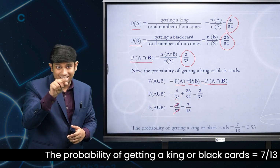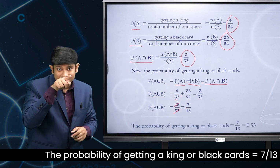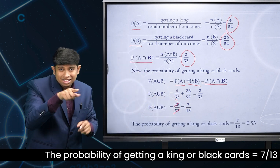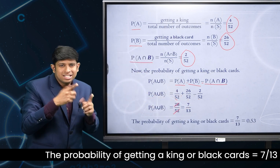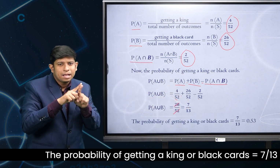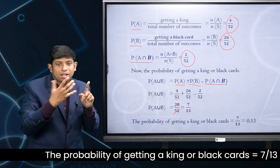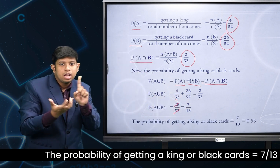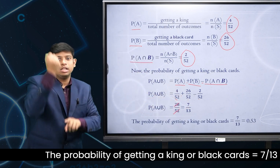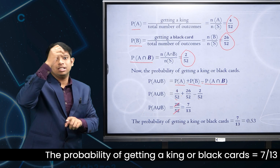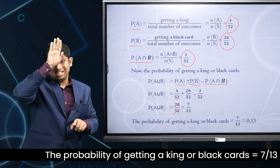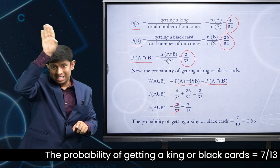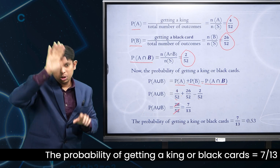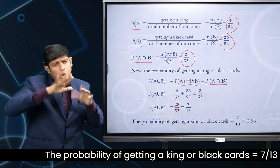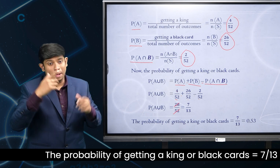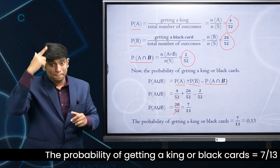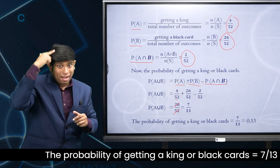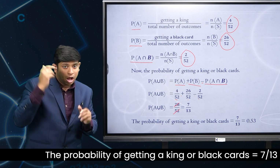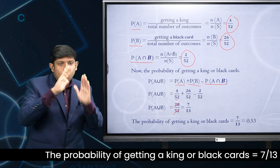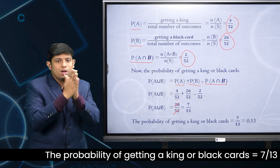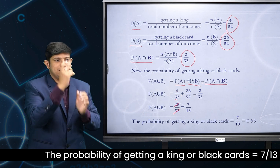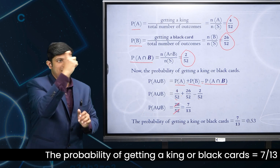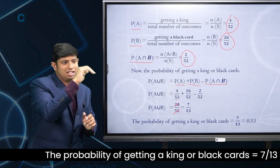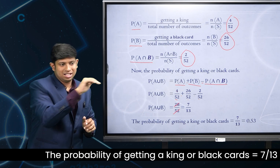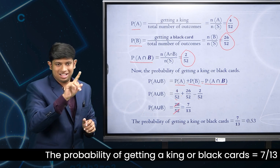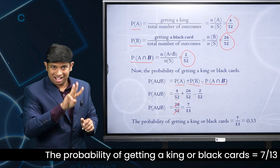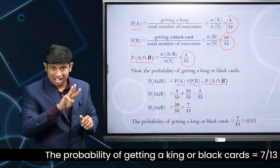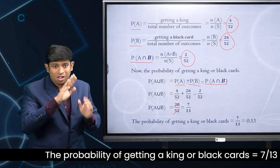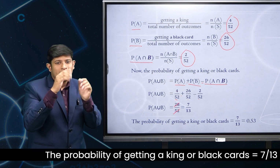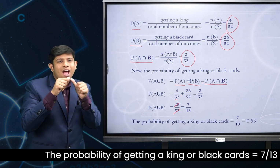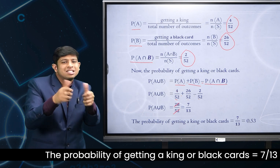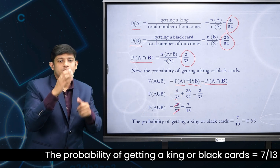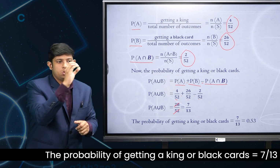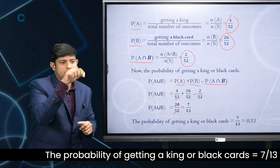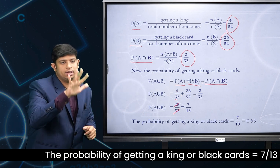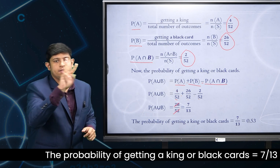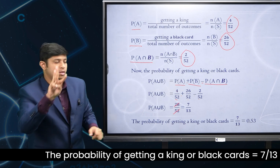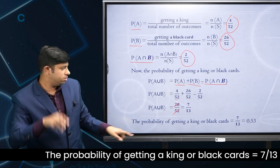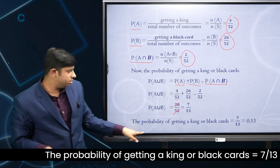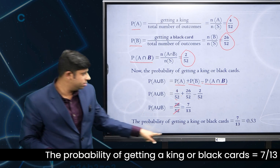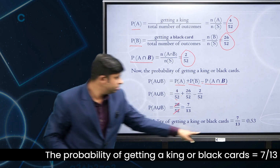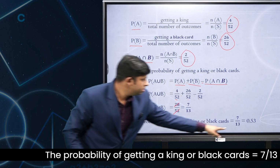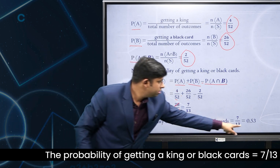Therefore, the probability of getting a king or a black card is 7 by 13, that is equal to 0.53.